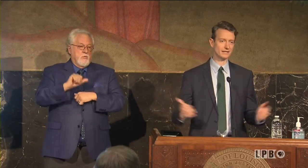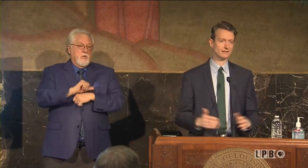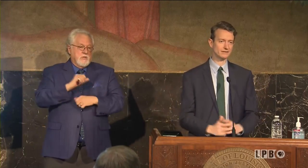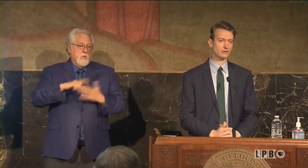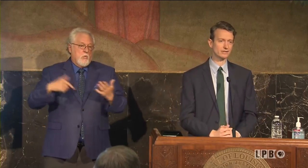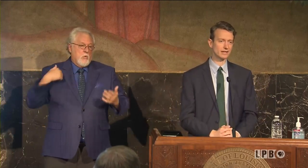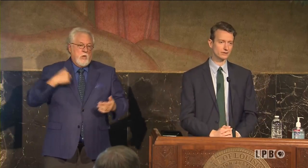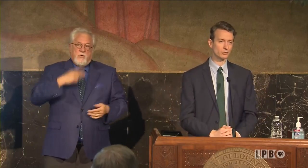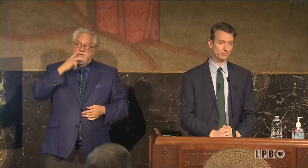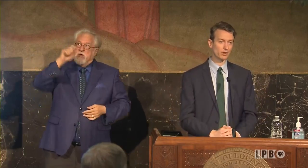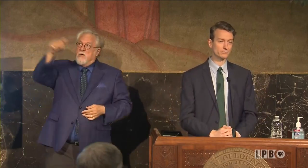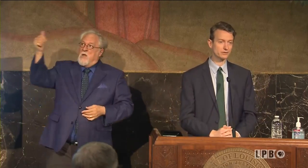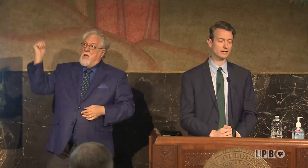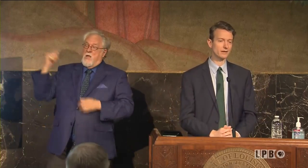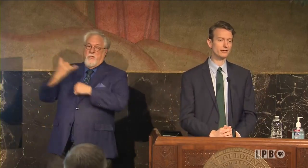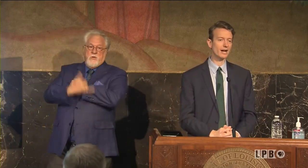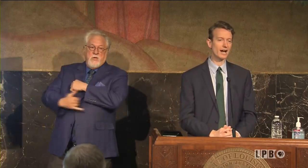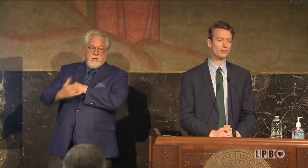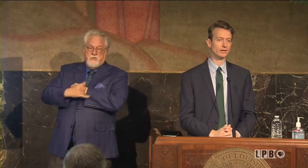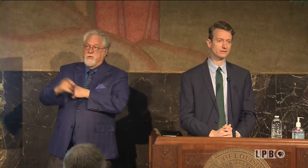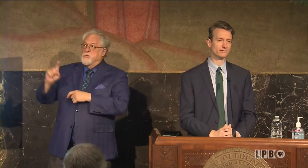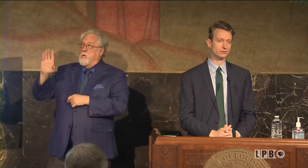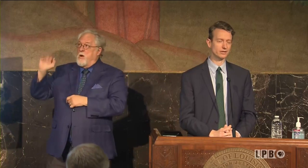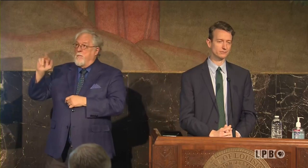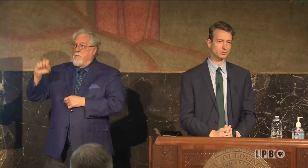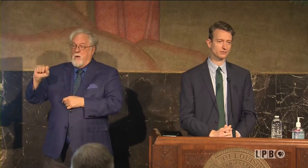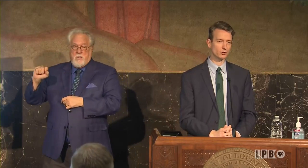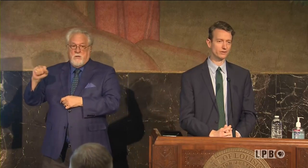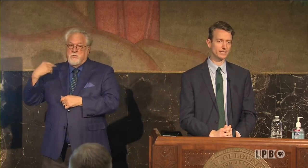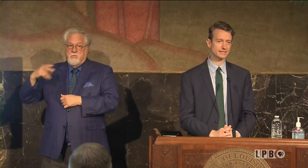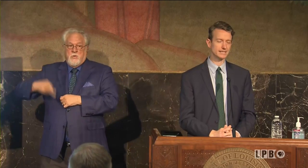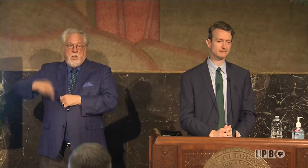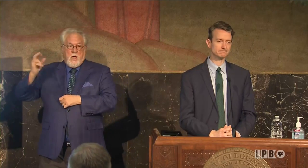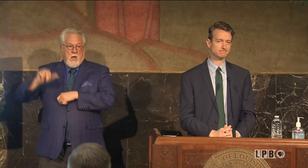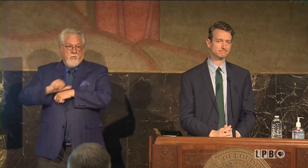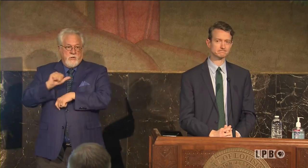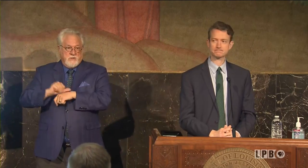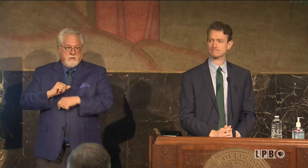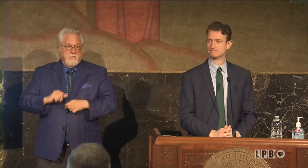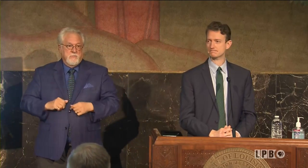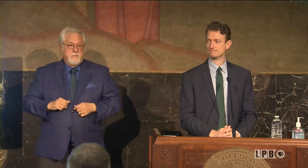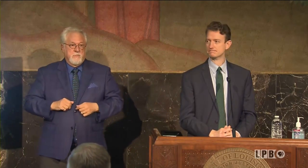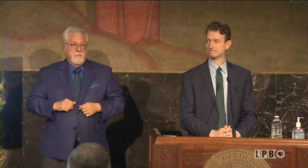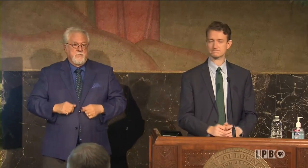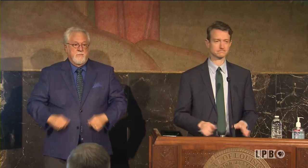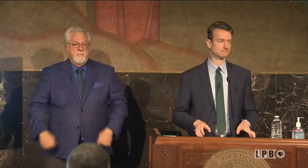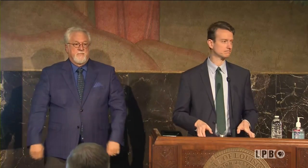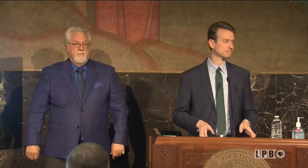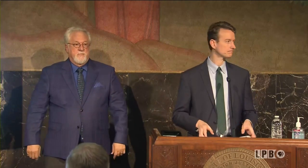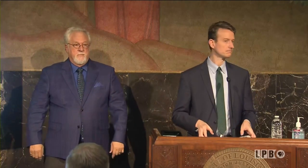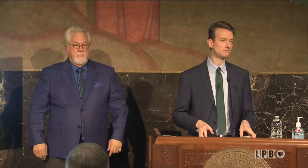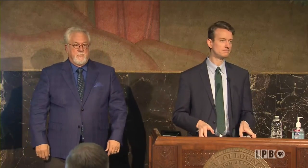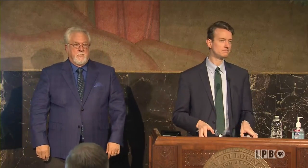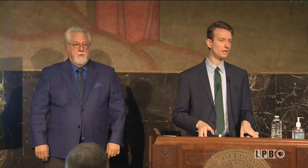what we've seen in these other settings where bars present a very high risk for transmission of COVID-19.